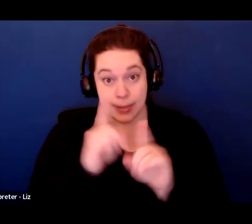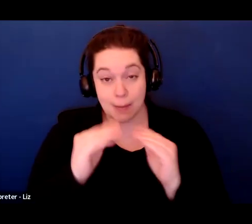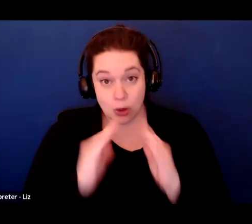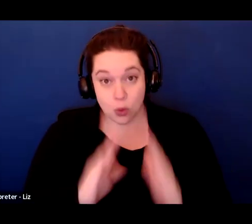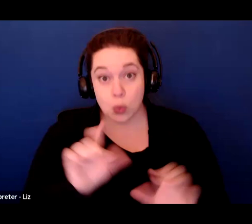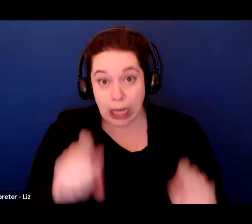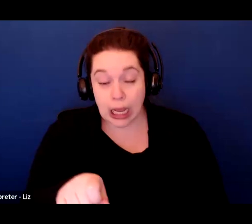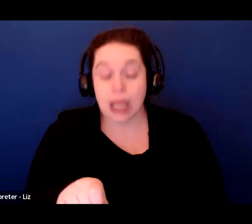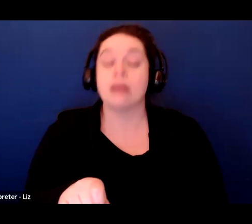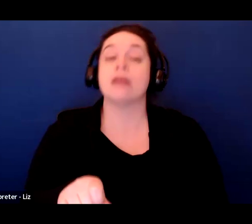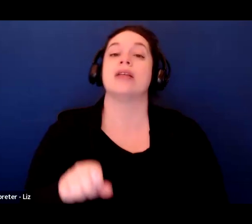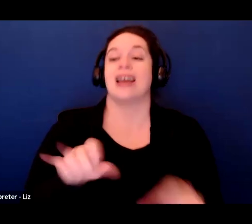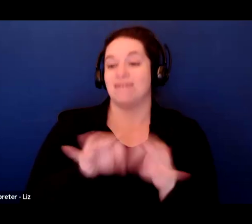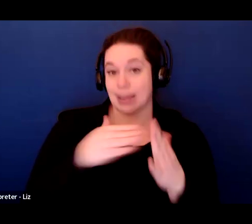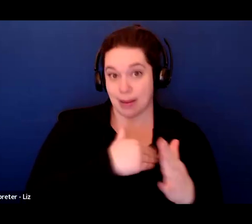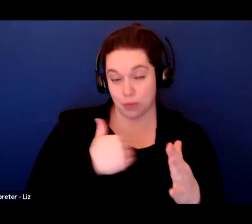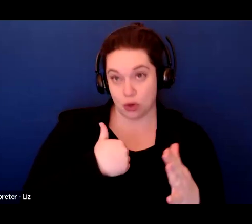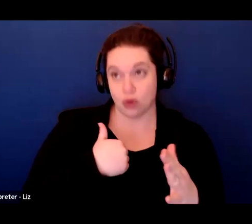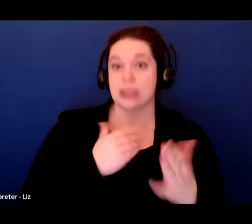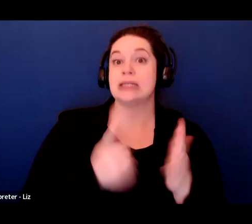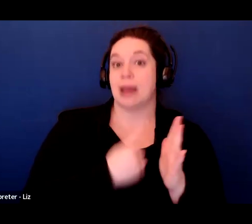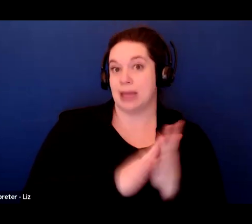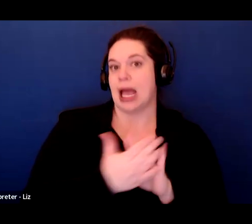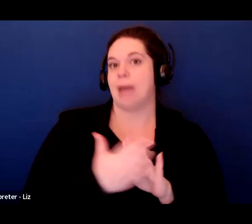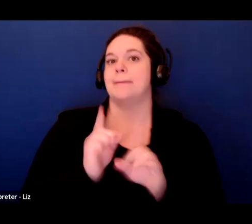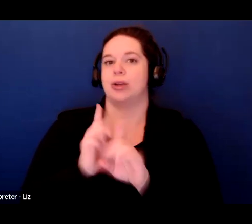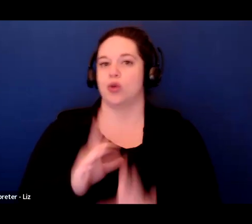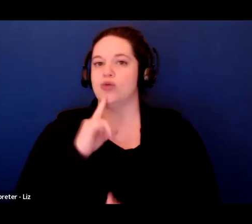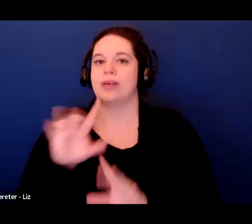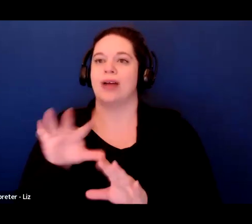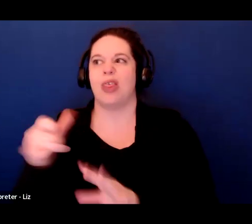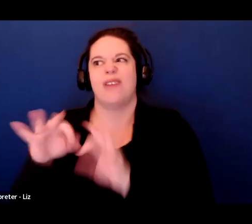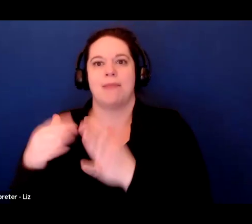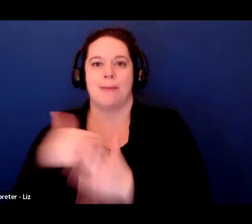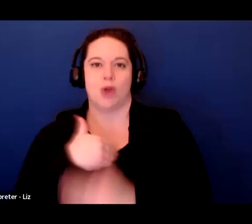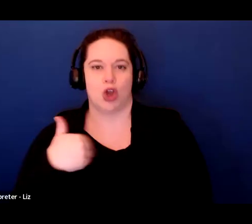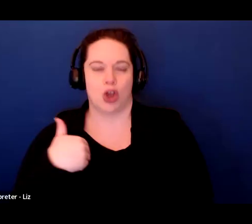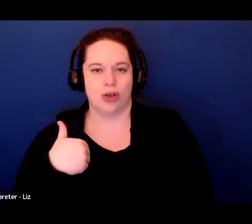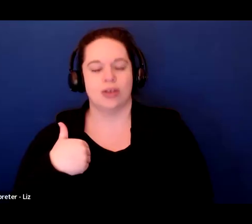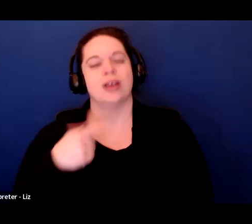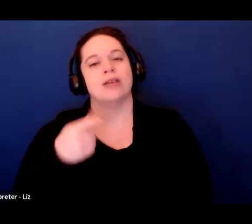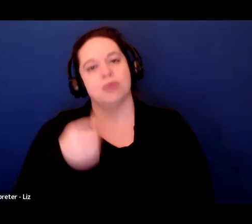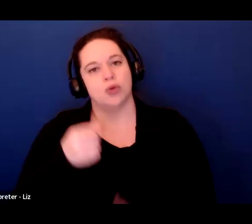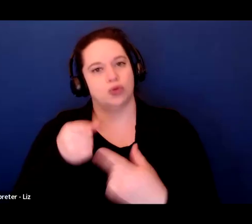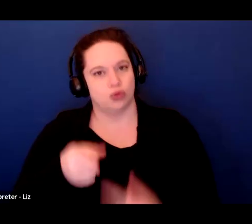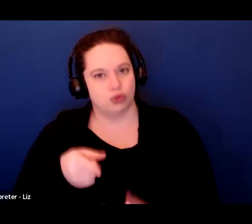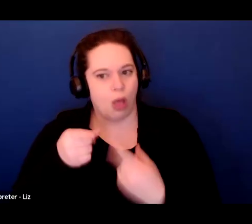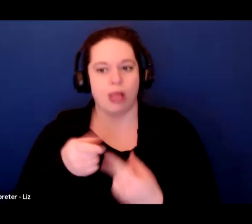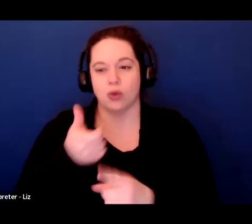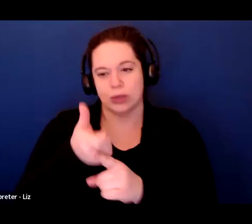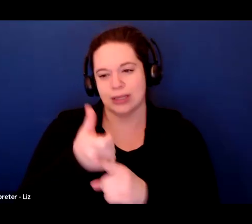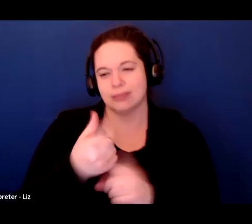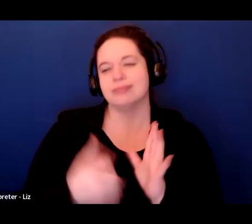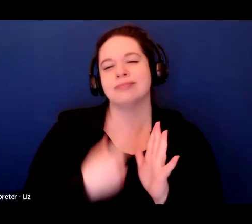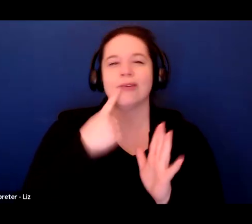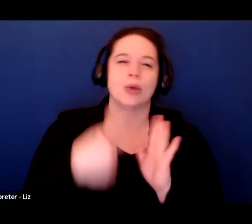have family members who will be a peer mentor to a family member. So if you're having a struggle with somebody, sometimes